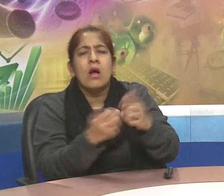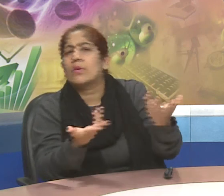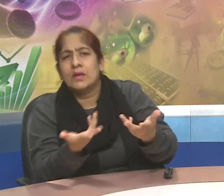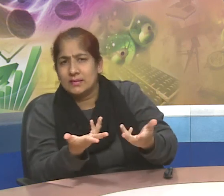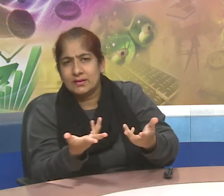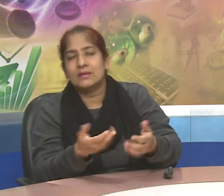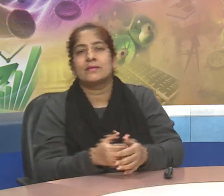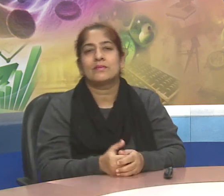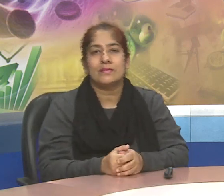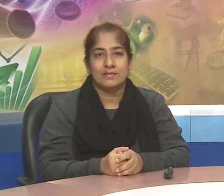after sale service?